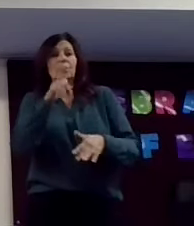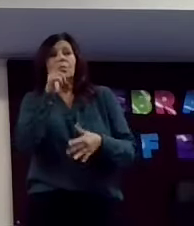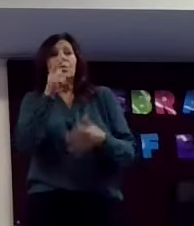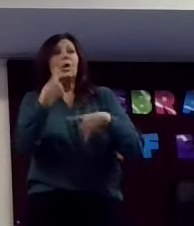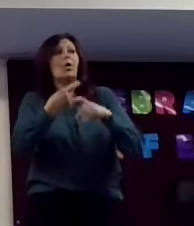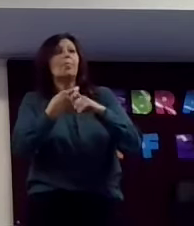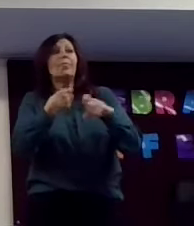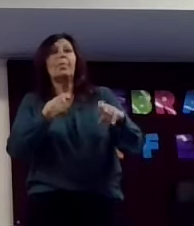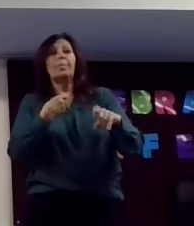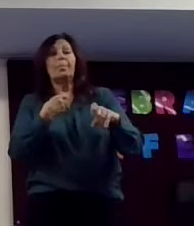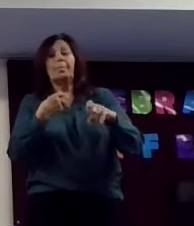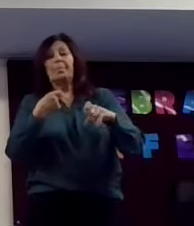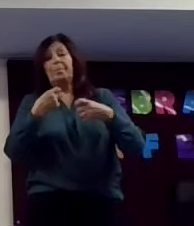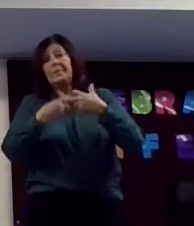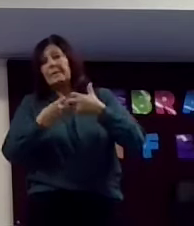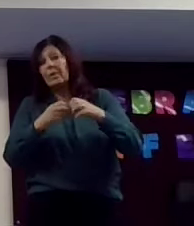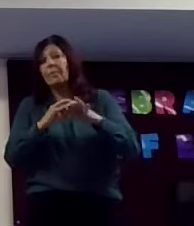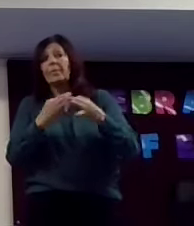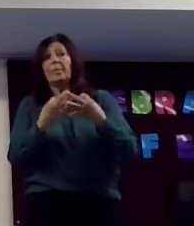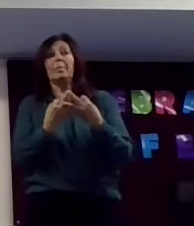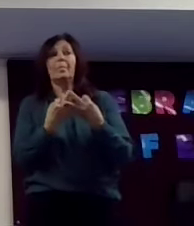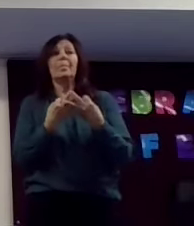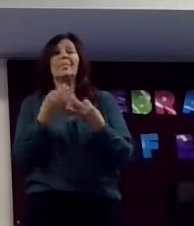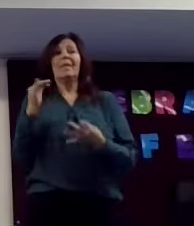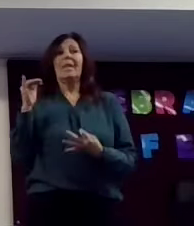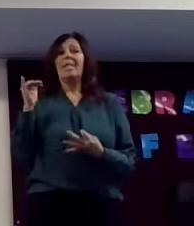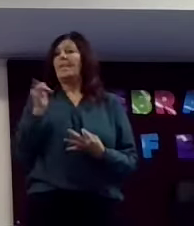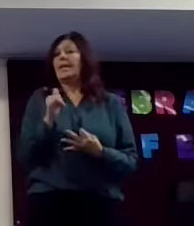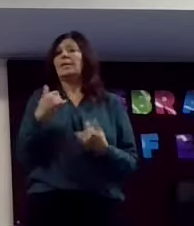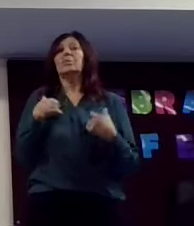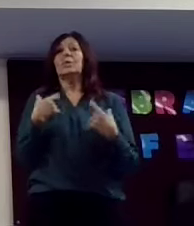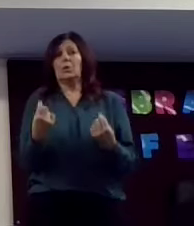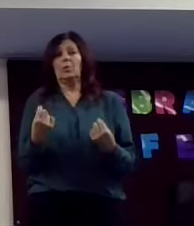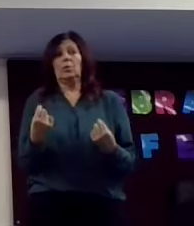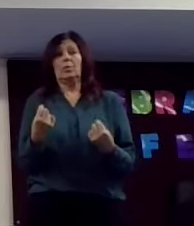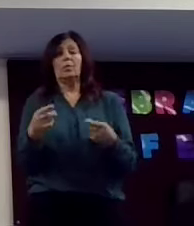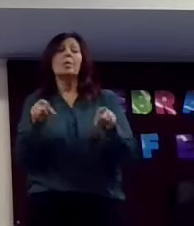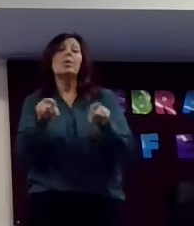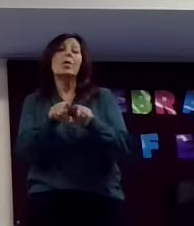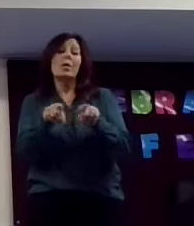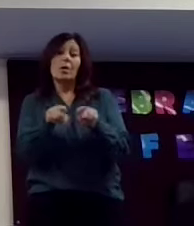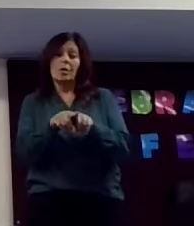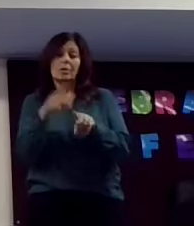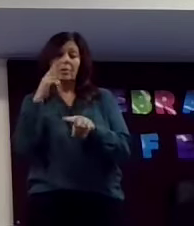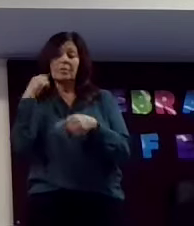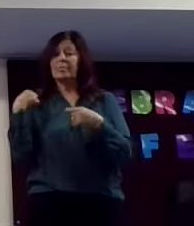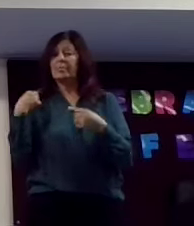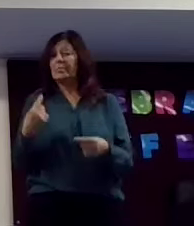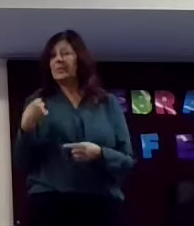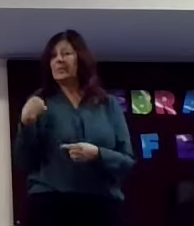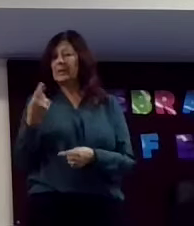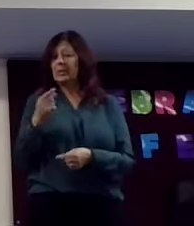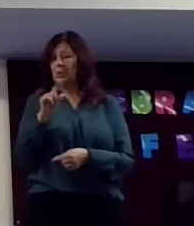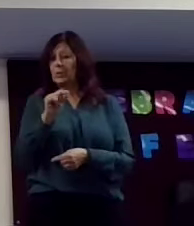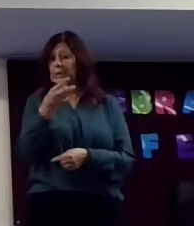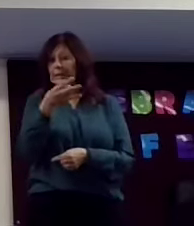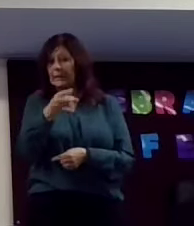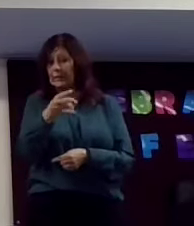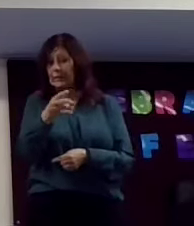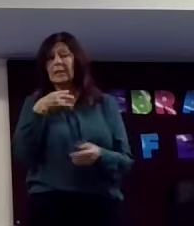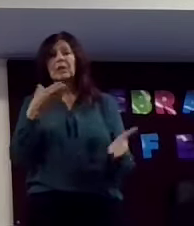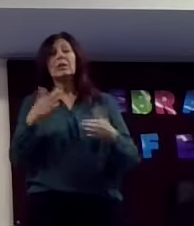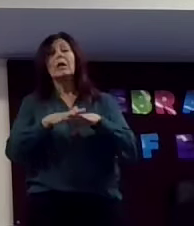come from difficult families. That's all that I do. In addition, since 2017,